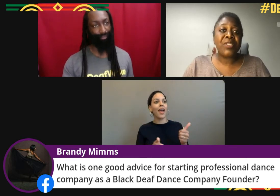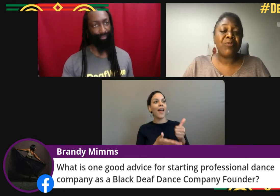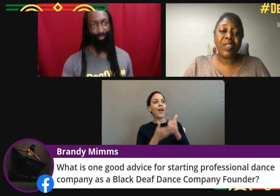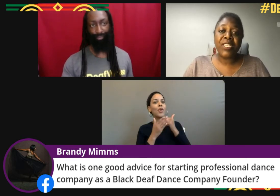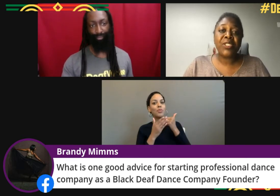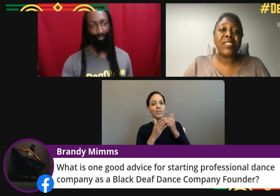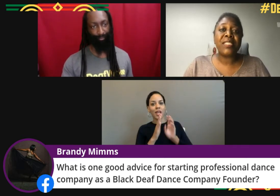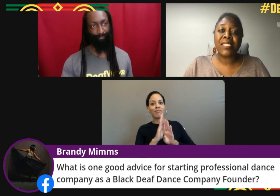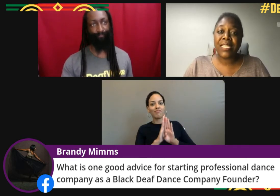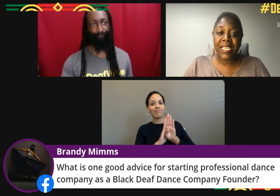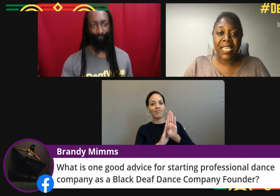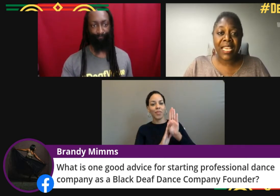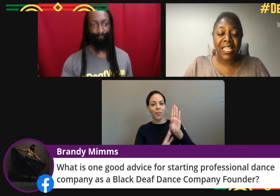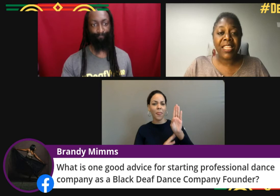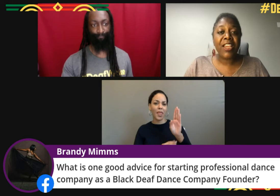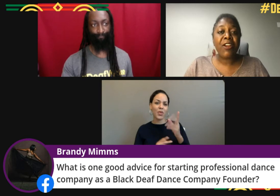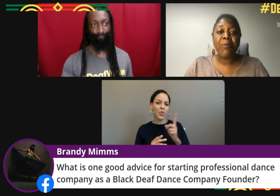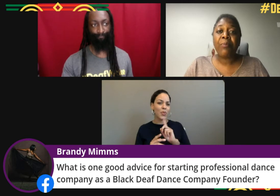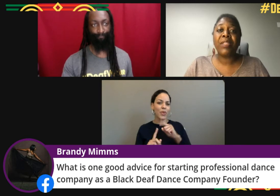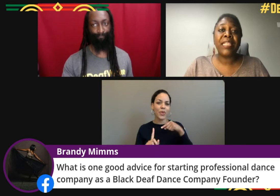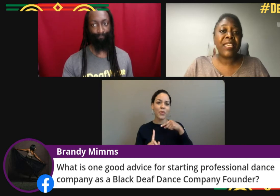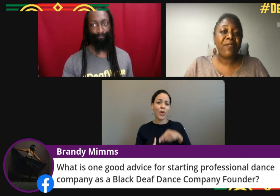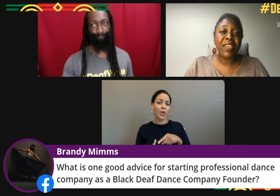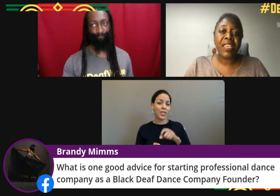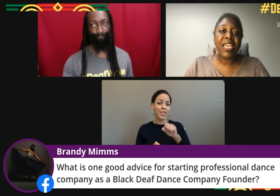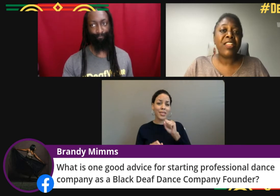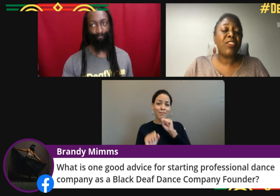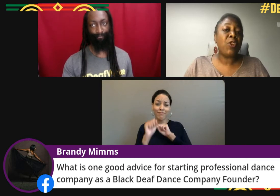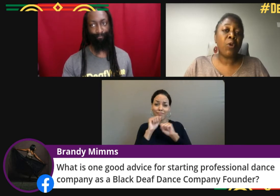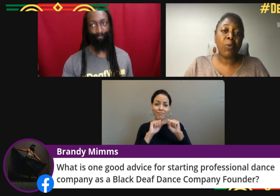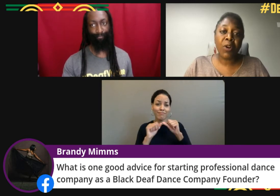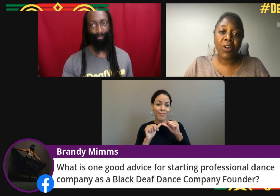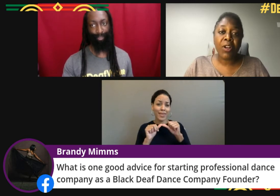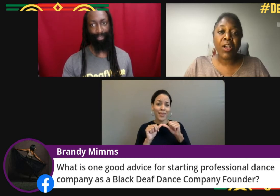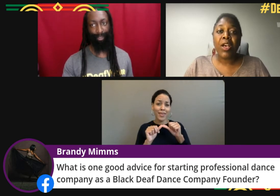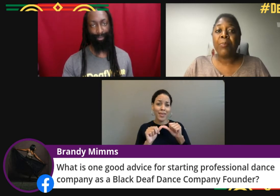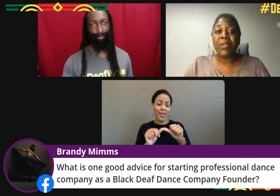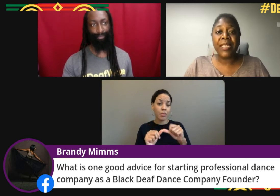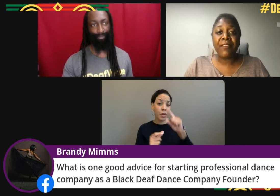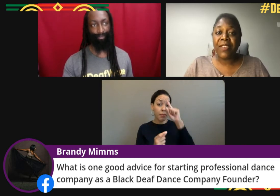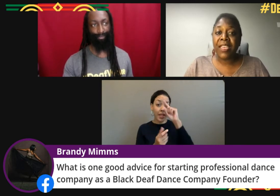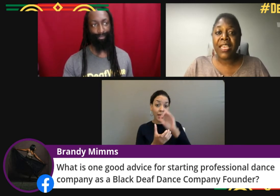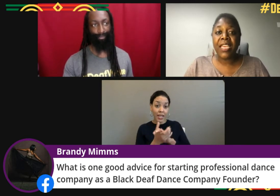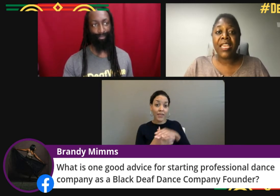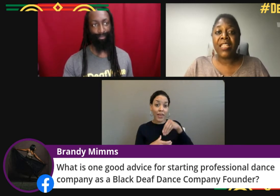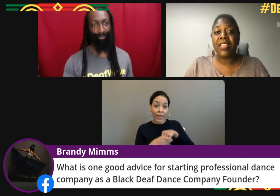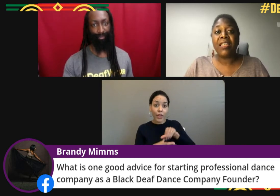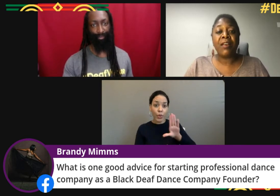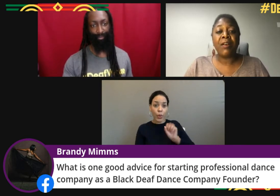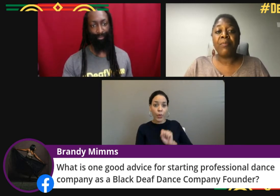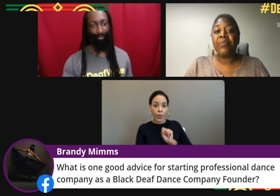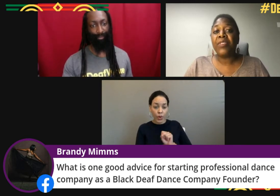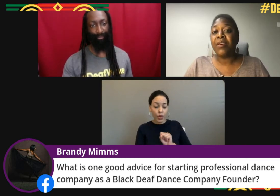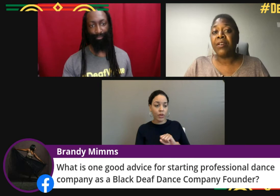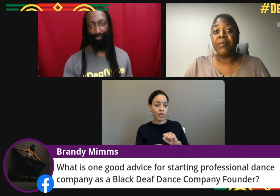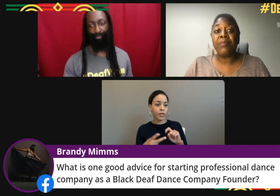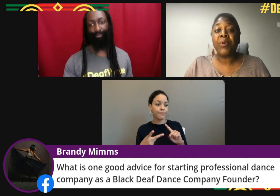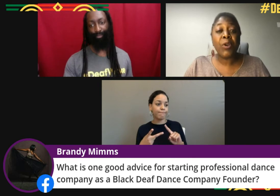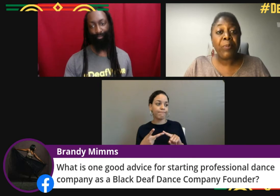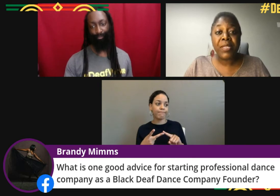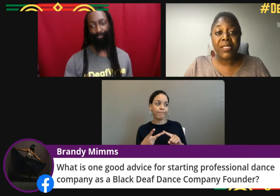So it's really just sticking in there, believing in your work, believing in